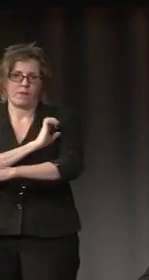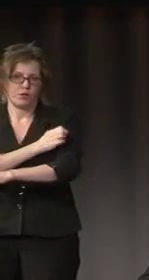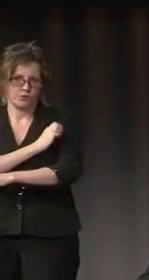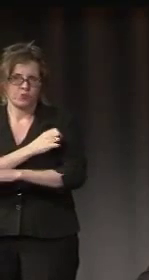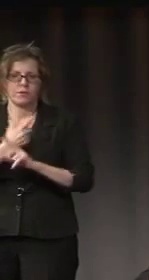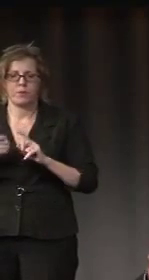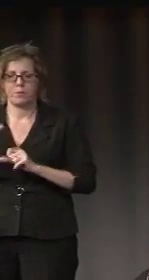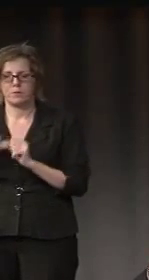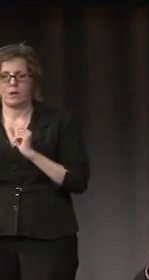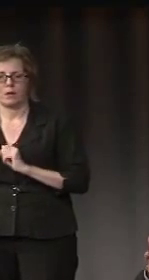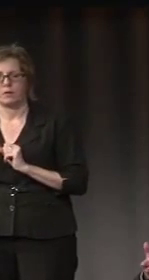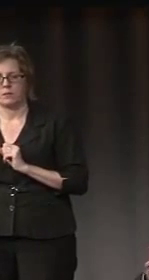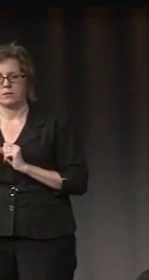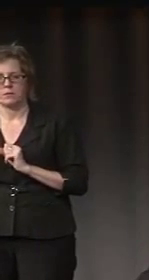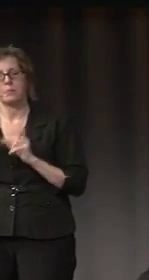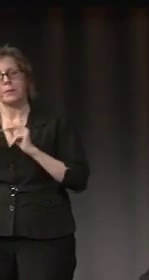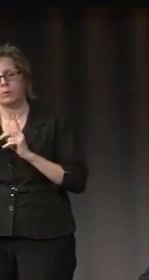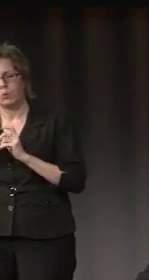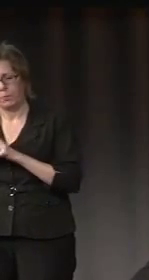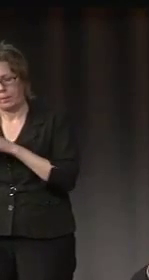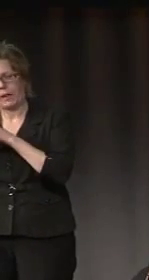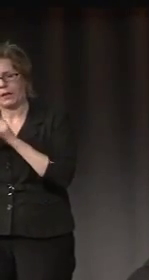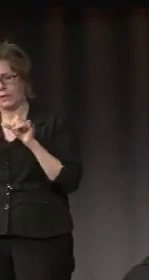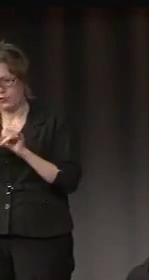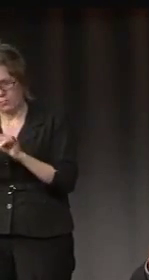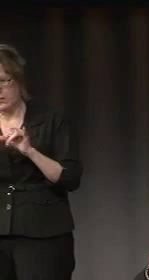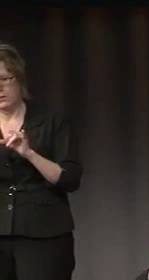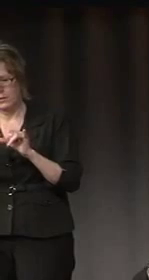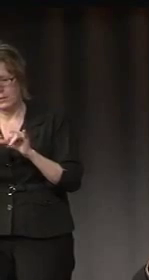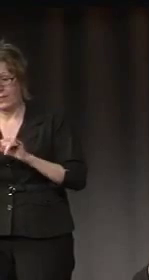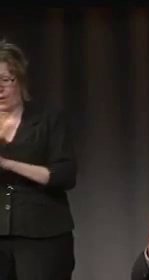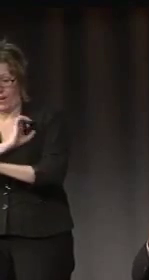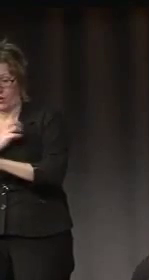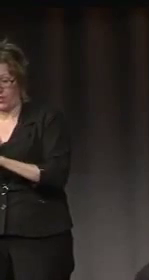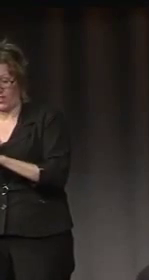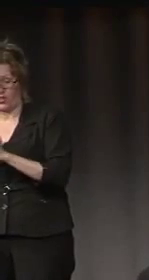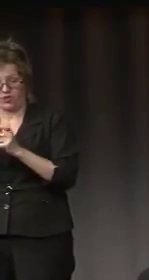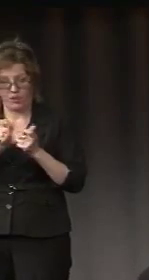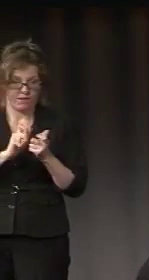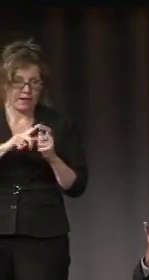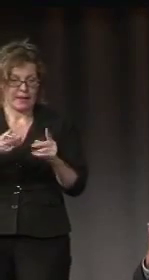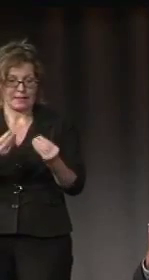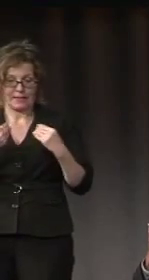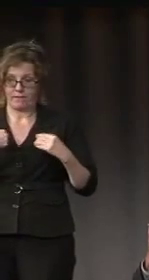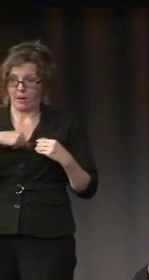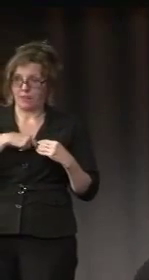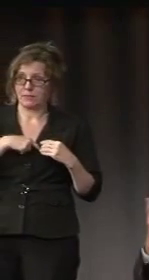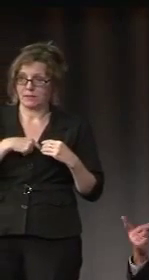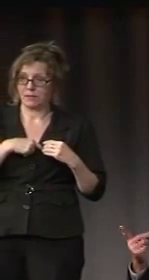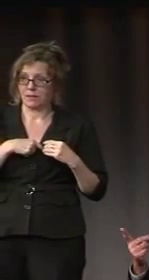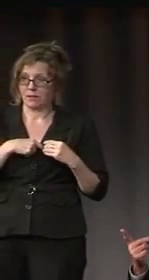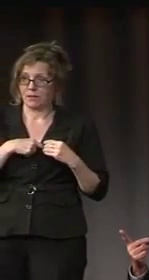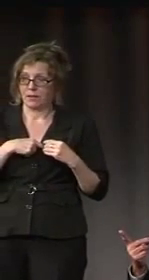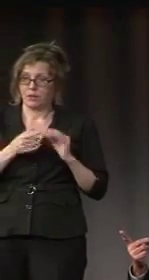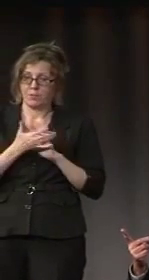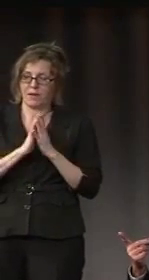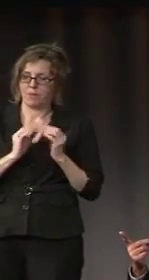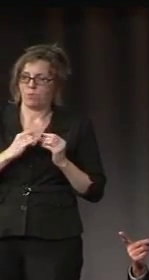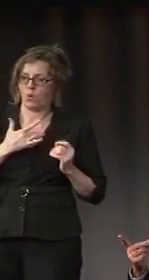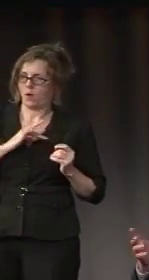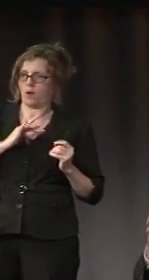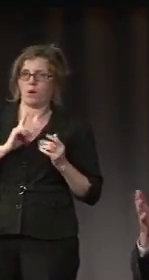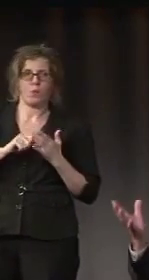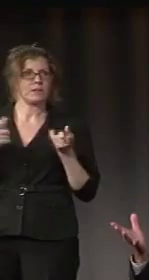of scientists, people who make instruments, thus render us and the citizen sensitive to what has happened to